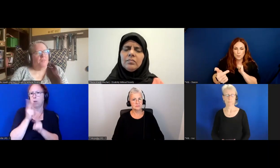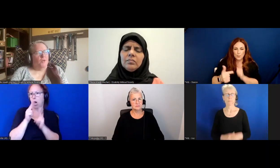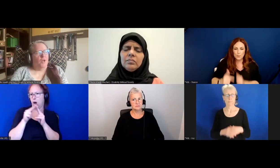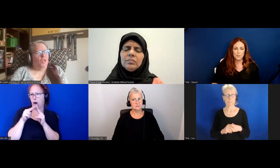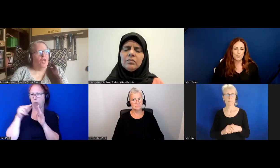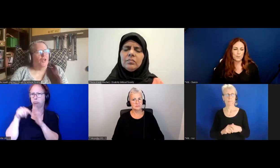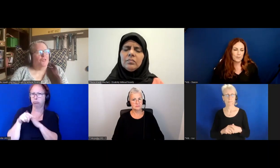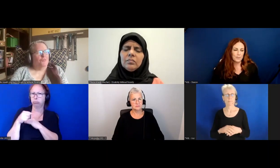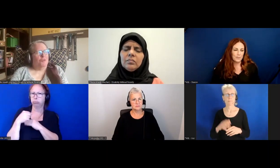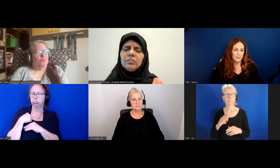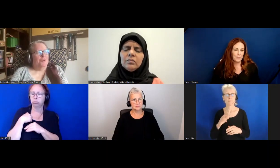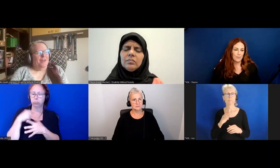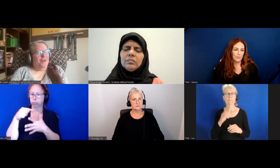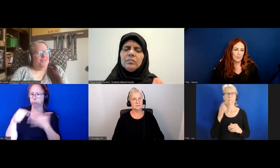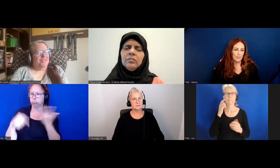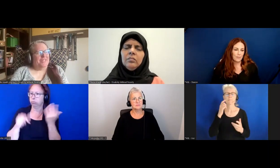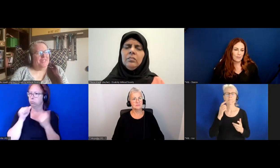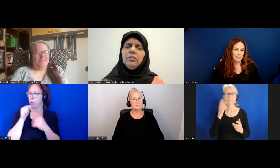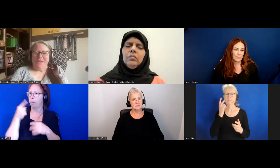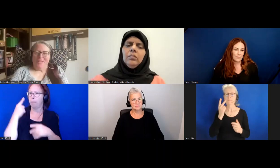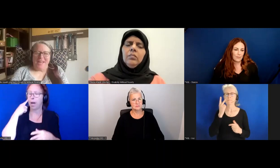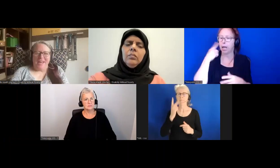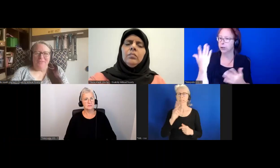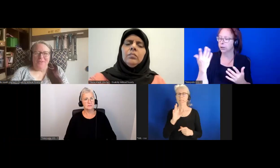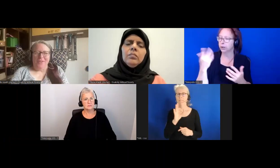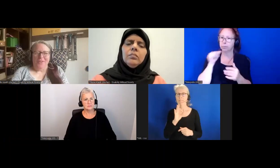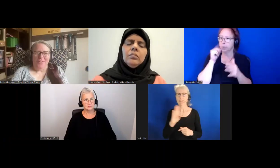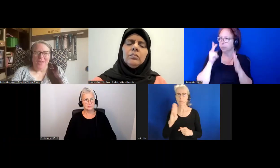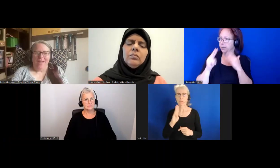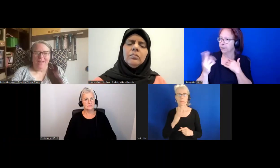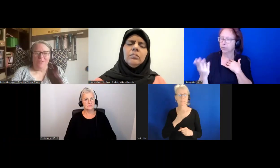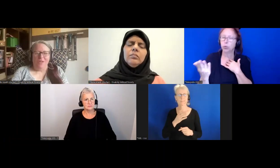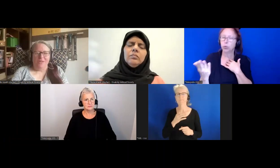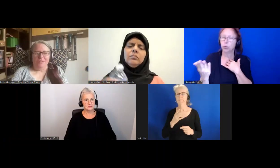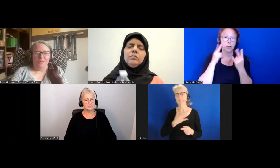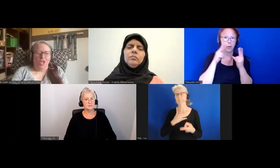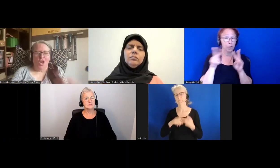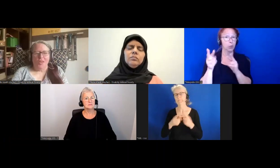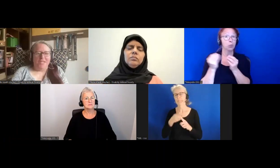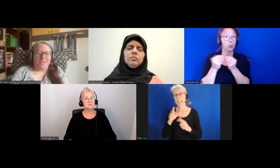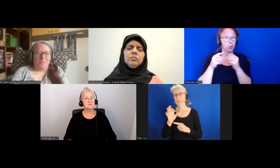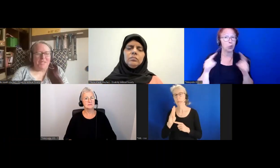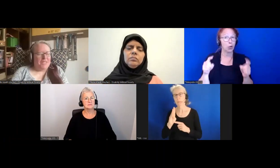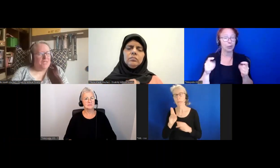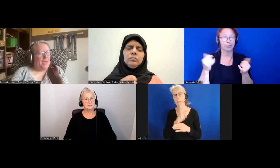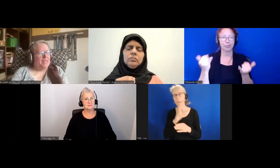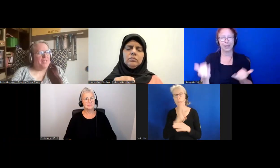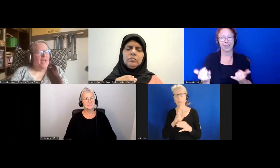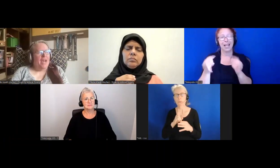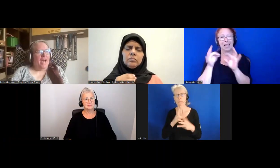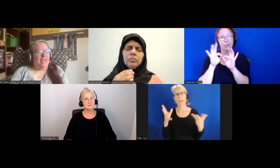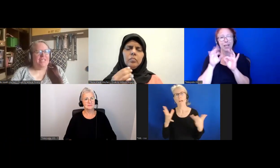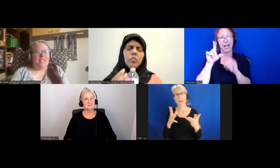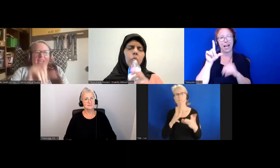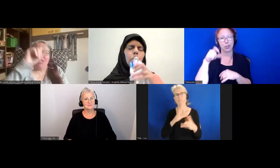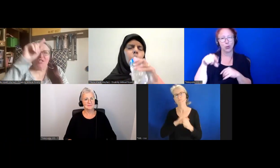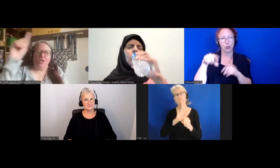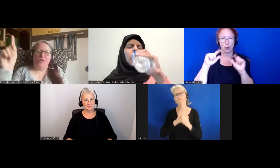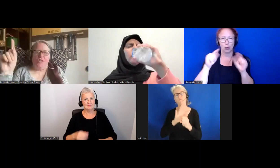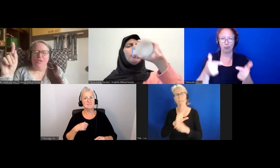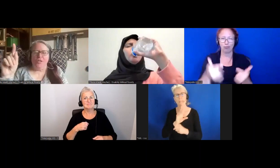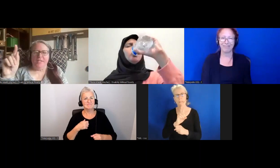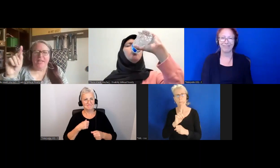on Facebook a lot through obviously the friends I have on there do a lot in the disability space. And it's